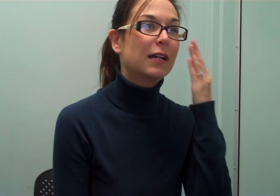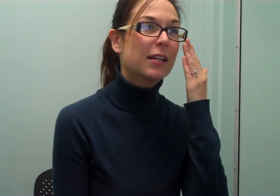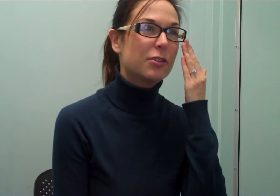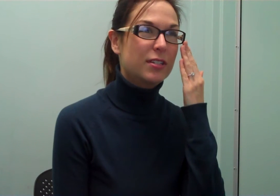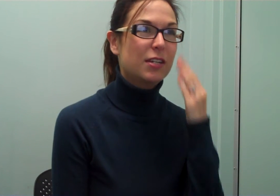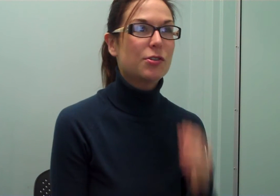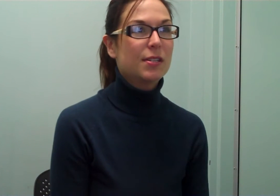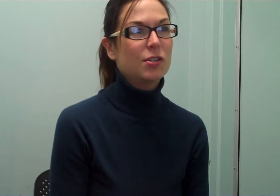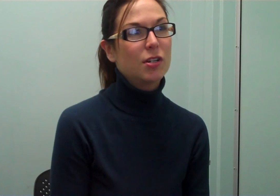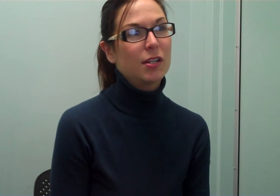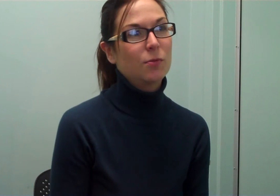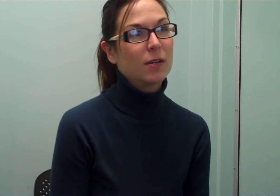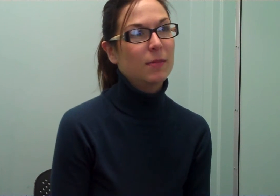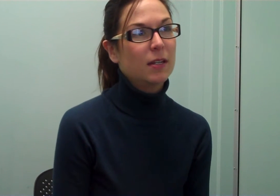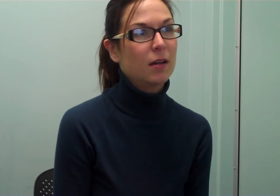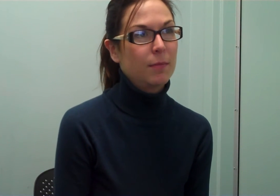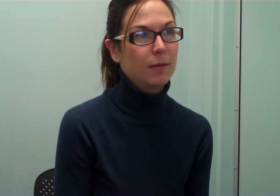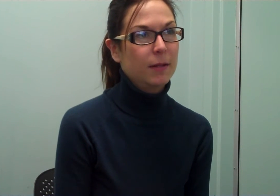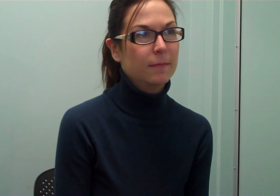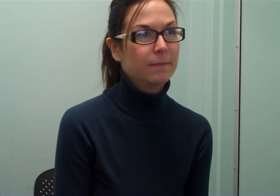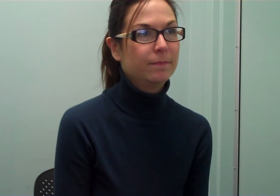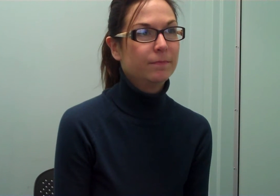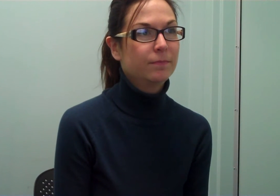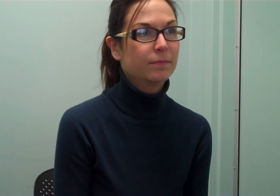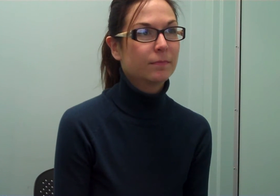I understand your decision not to want to be in an apartment.